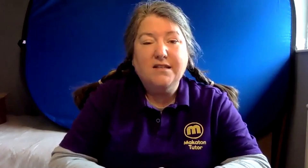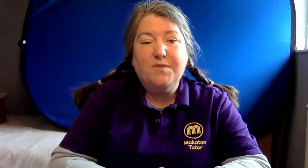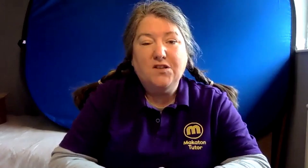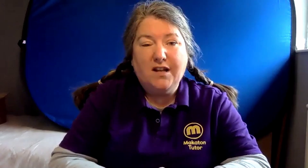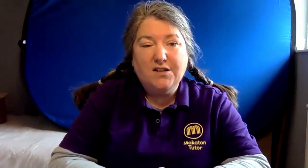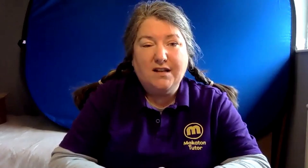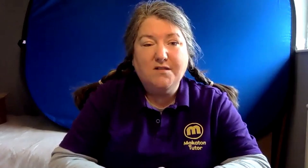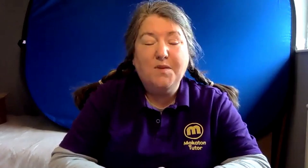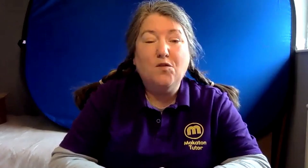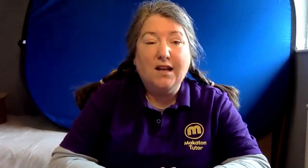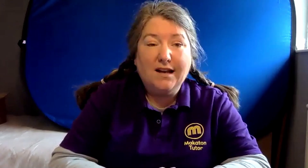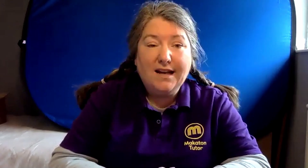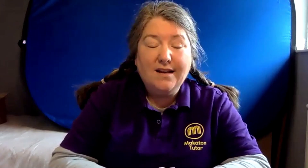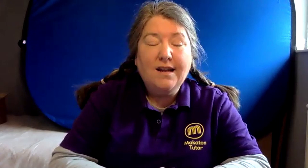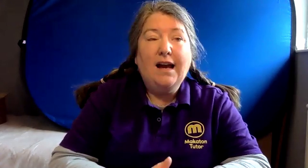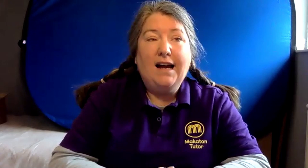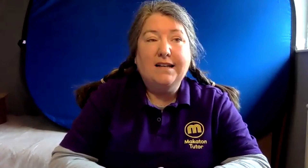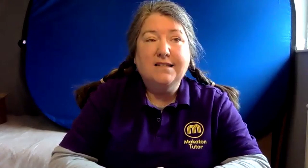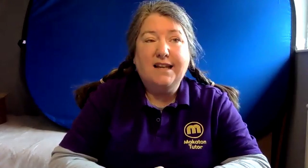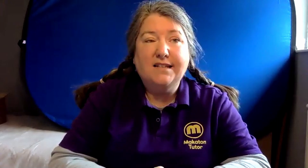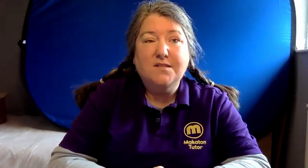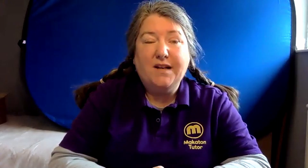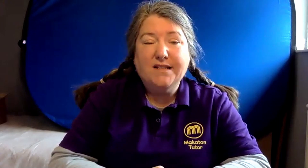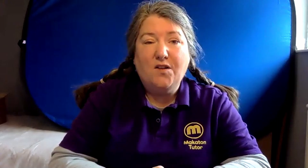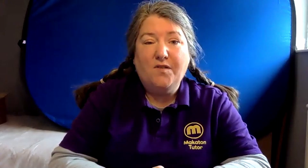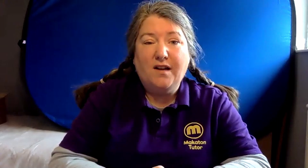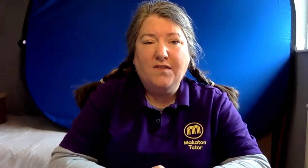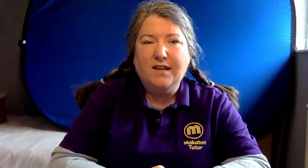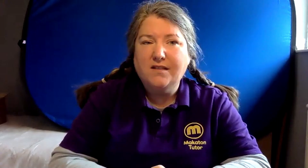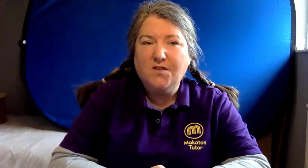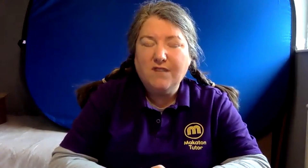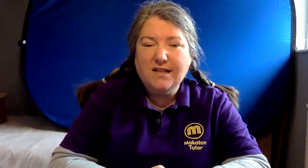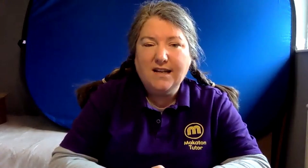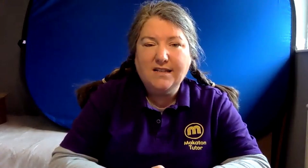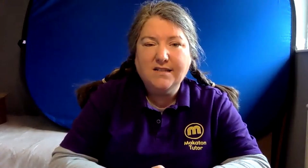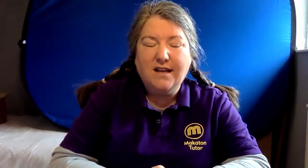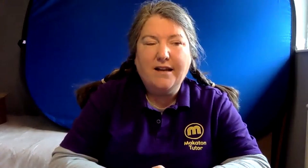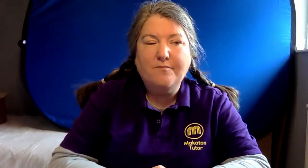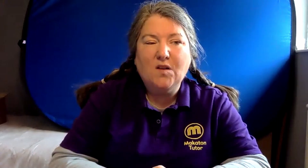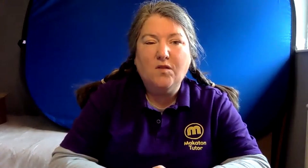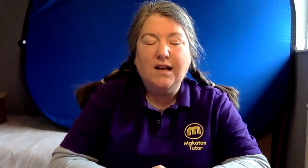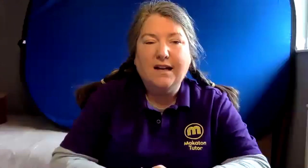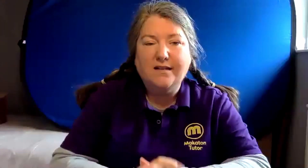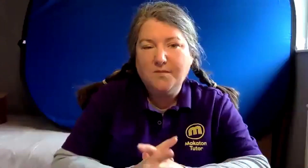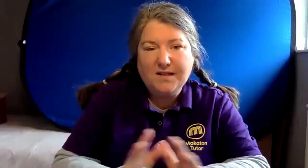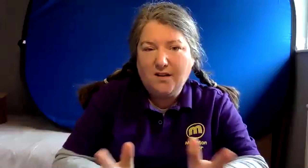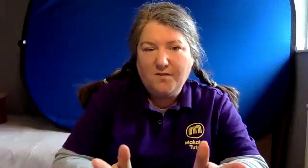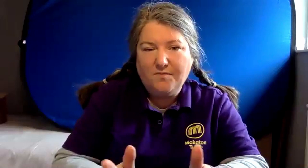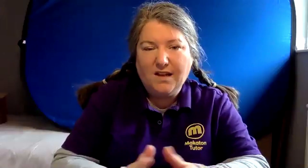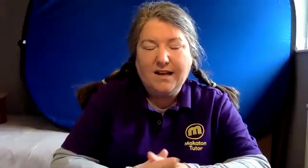been changed now to be online, and it's split over, I think it's 3 days online, split over a length